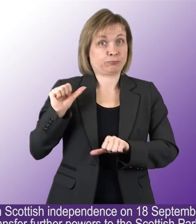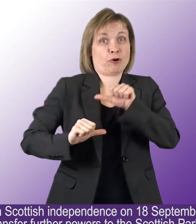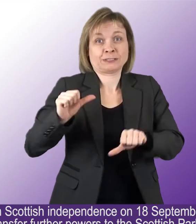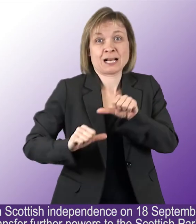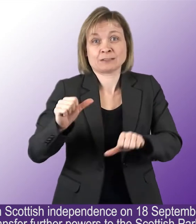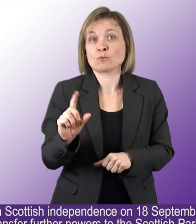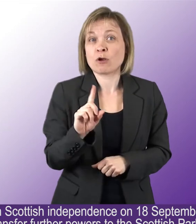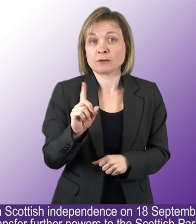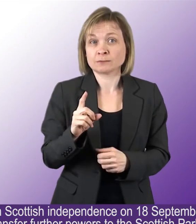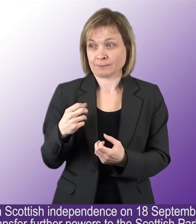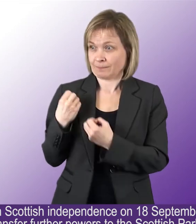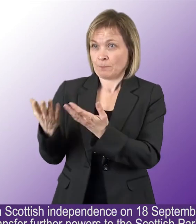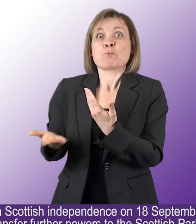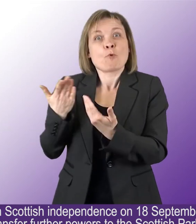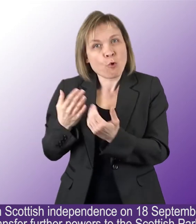transfer further powers to the Scottish Parliament.